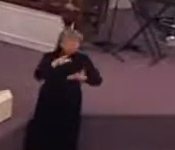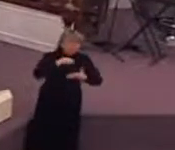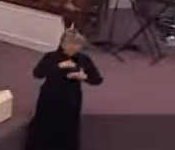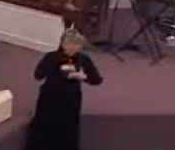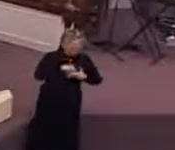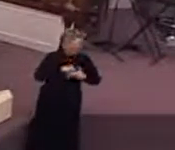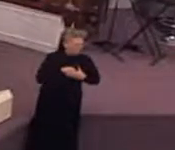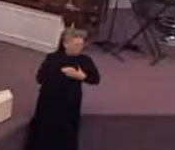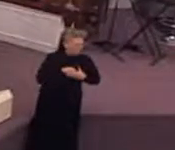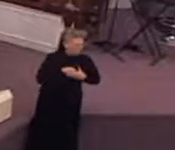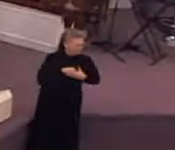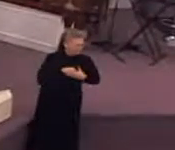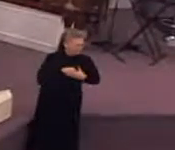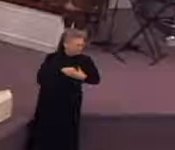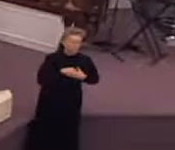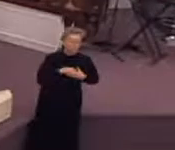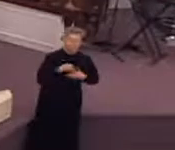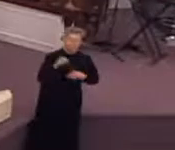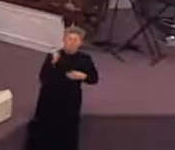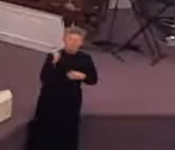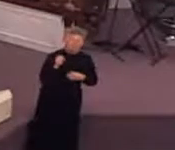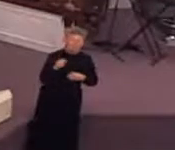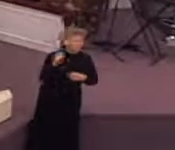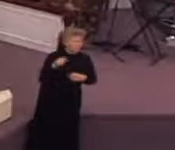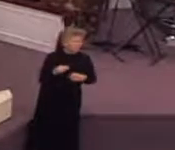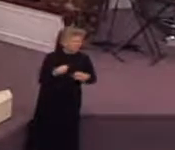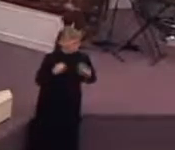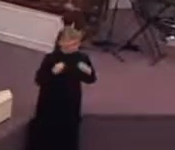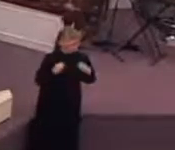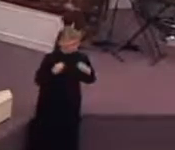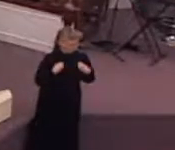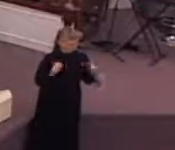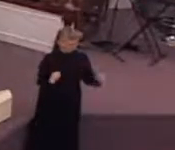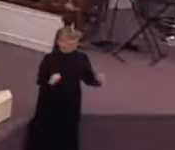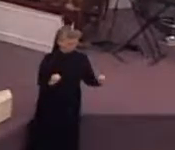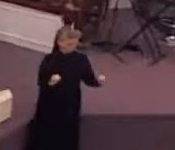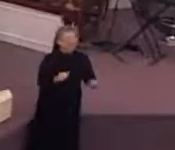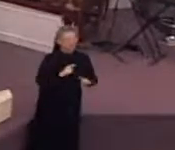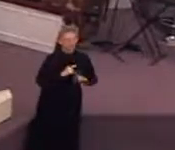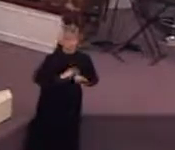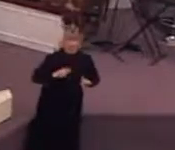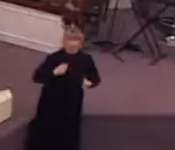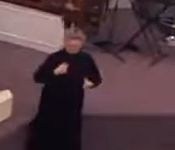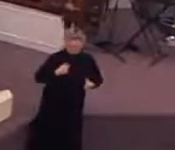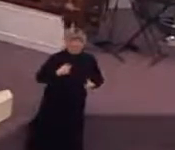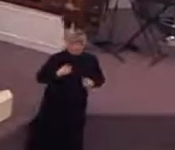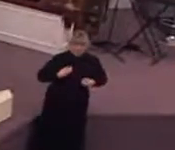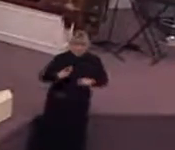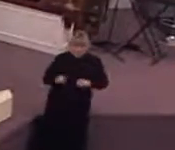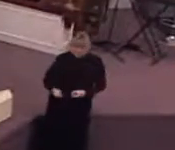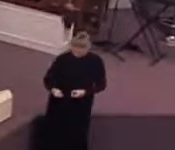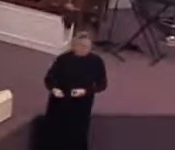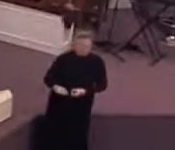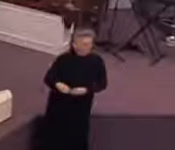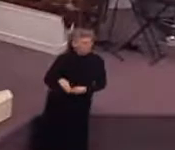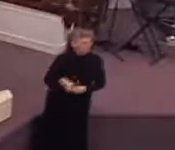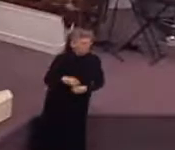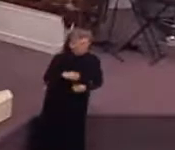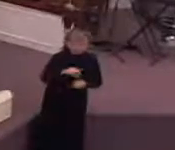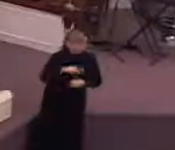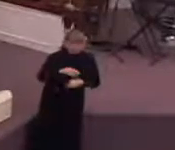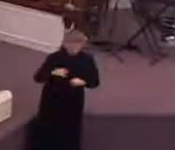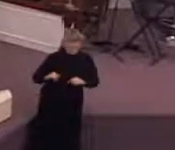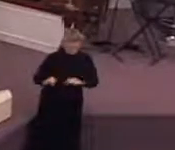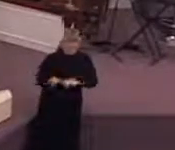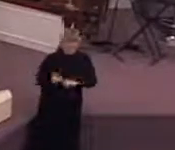Come on, Peter. John says, silver and gold have I none, but such as I have, give I thee in the name of Jesus. We need, amen, the anointing to, we can